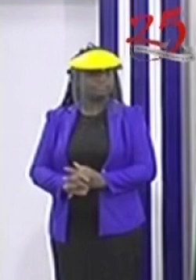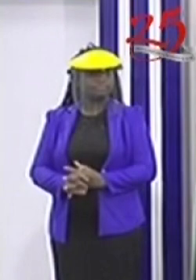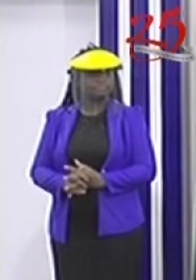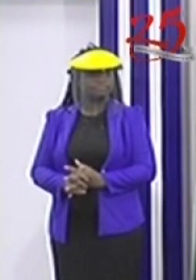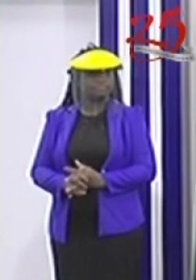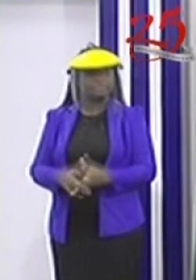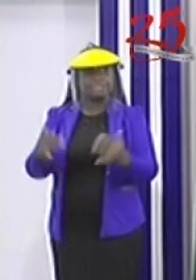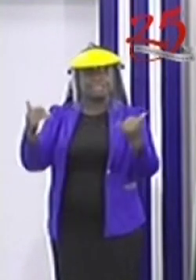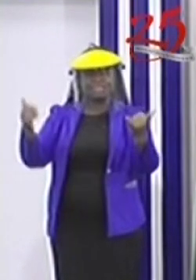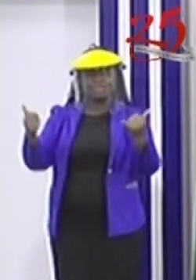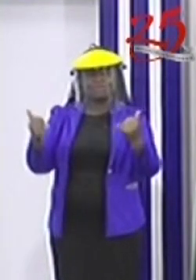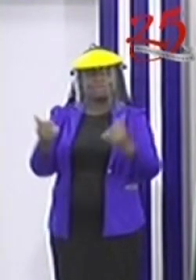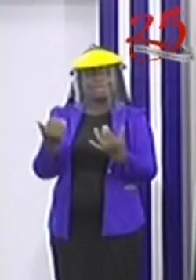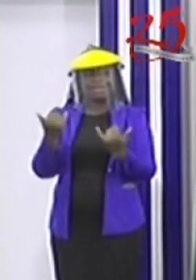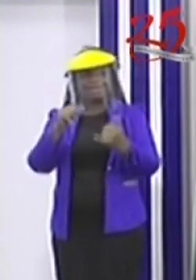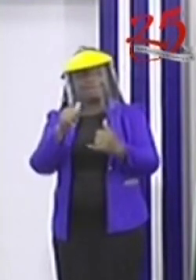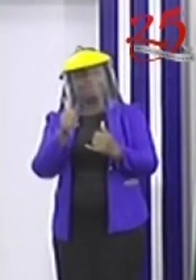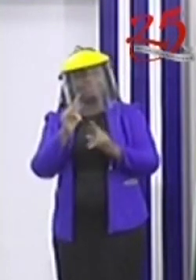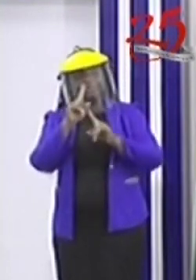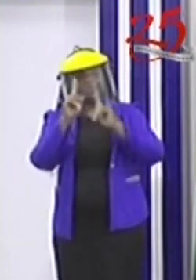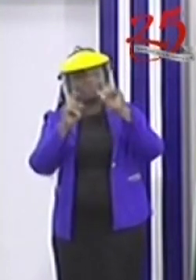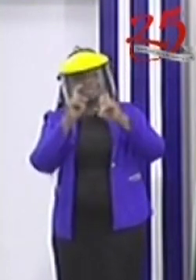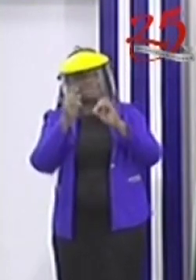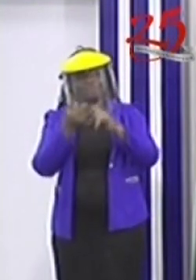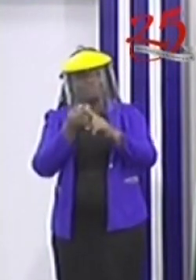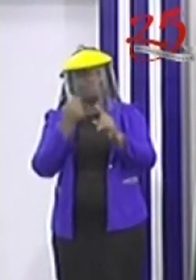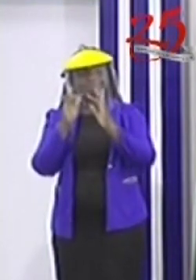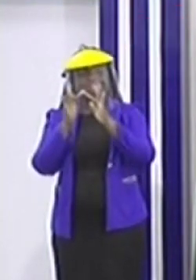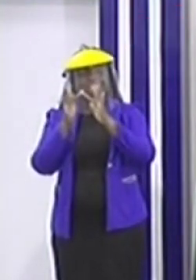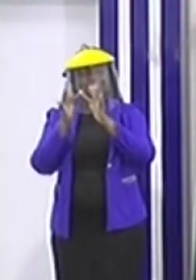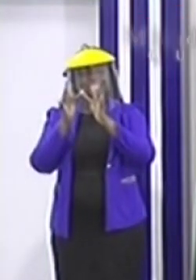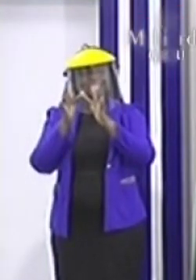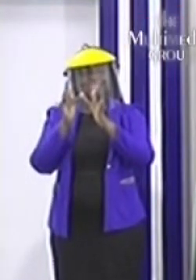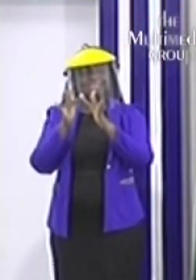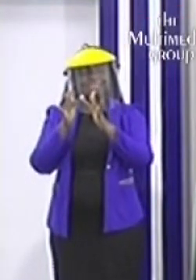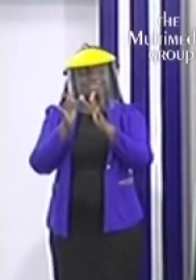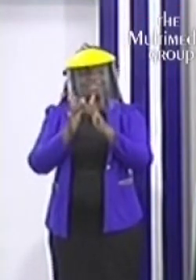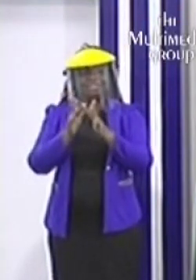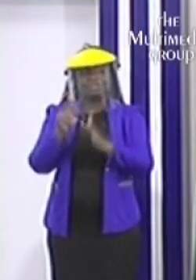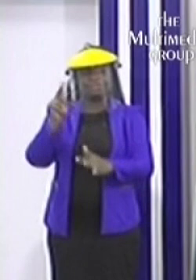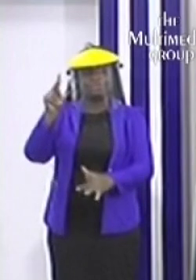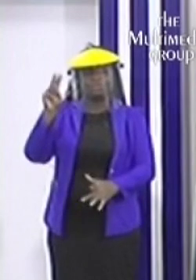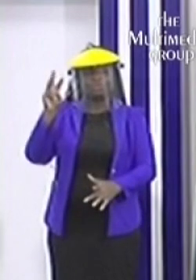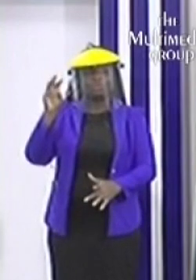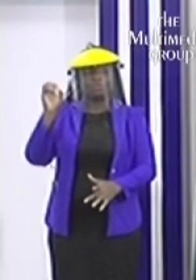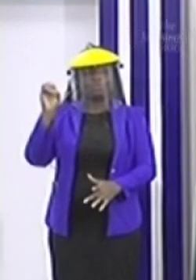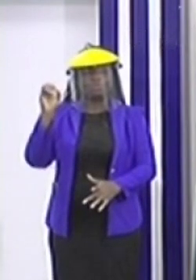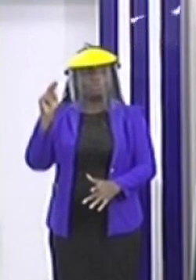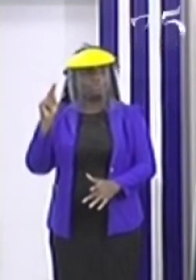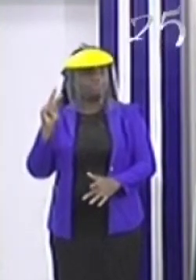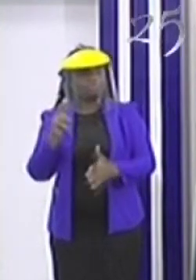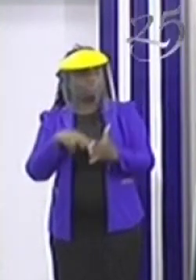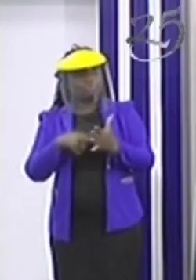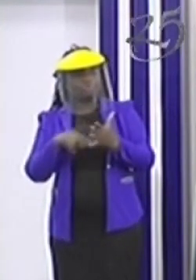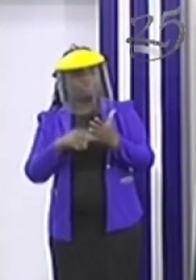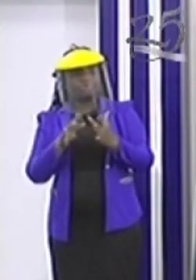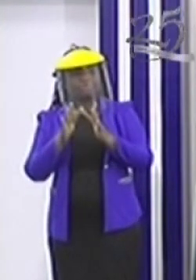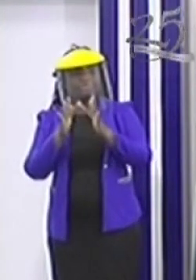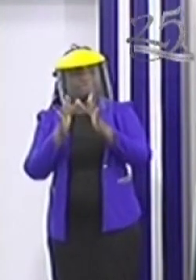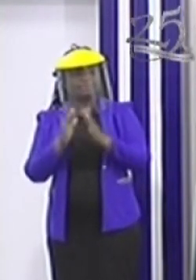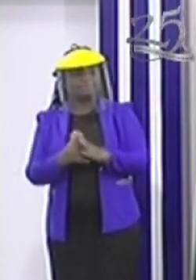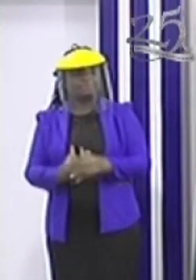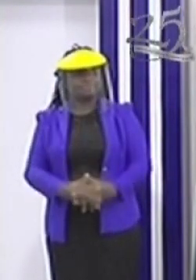So we'll take a couple of questions from Kweku, who would be reading from social